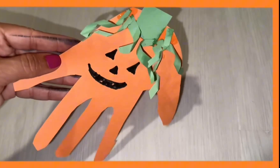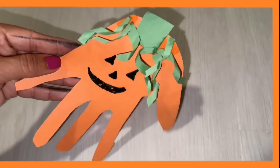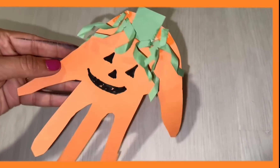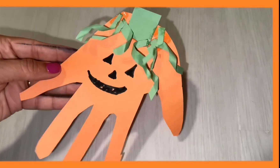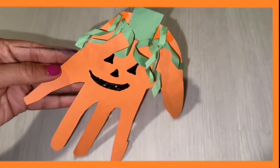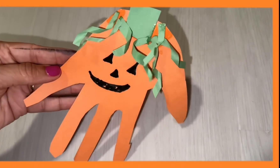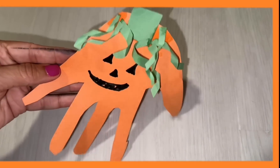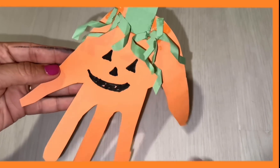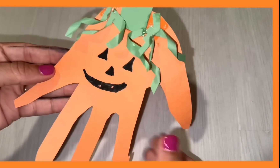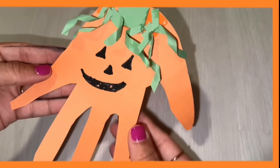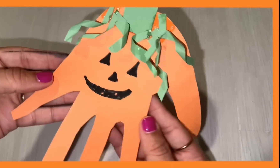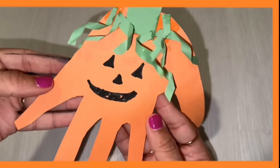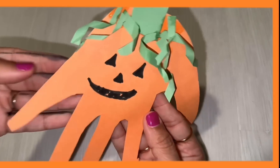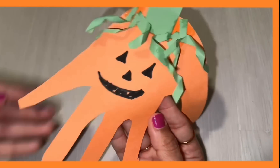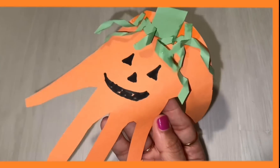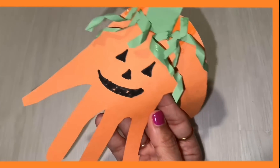Isn't this pumpkin adorable?